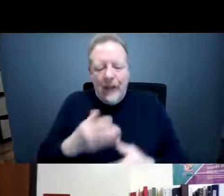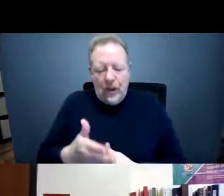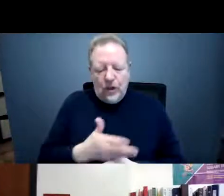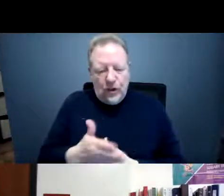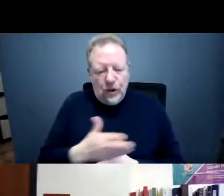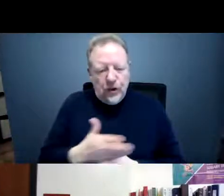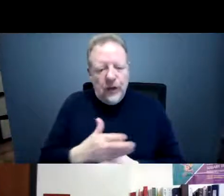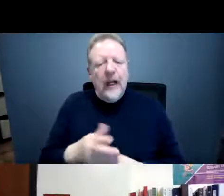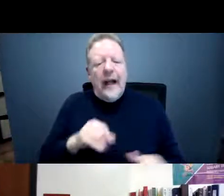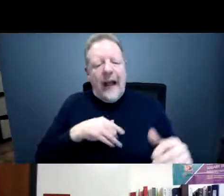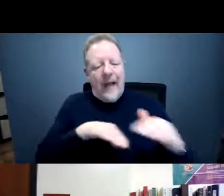language.